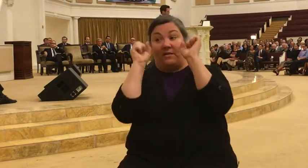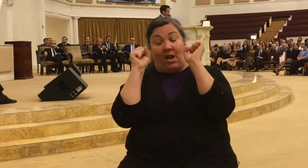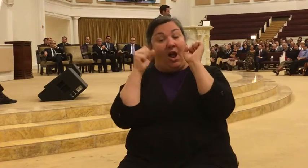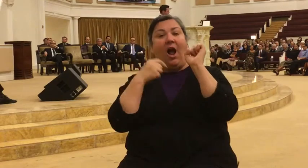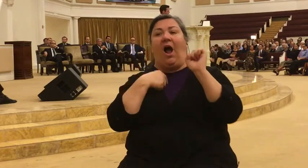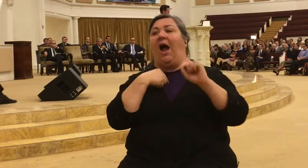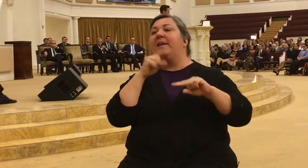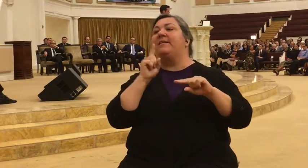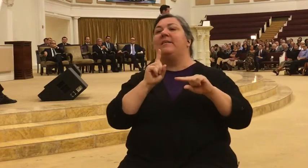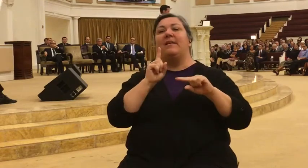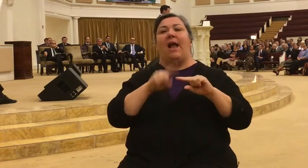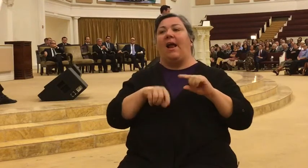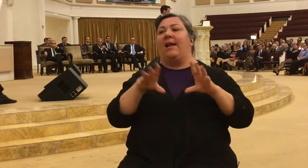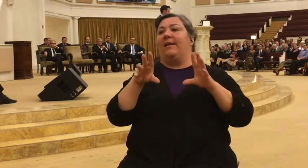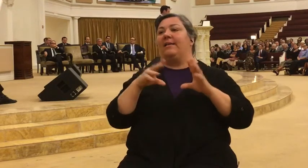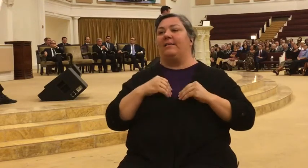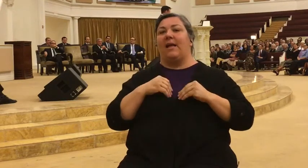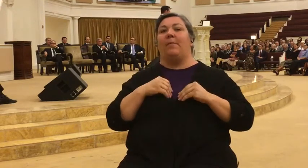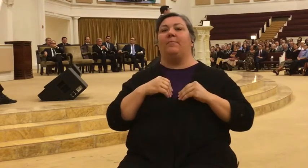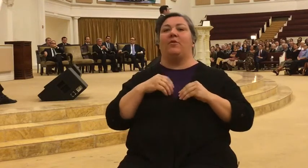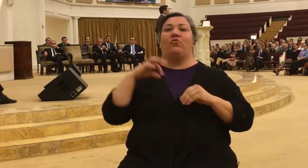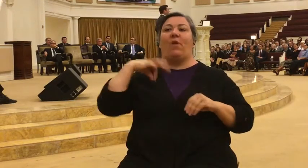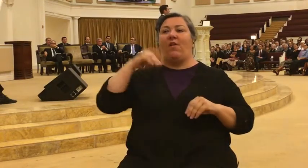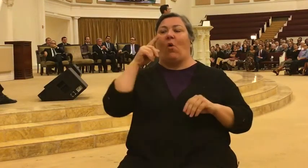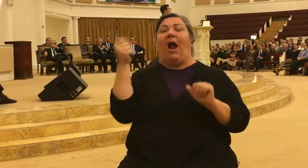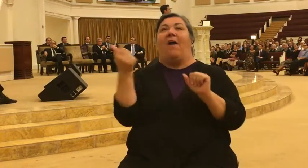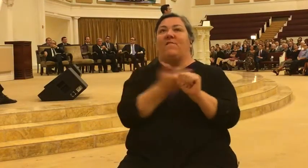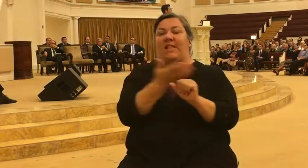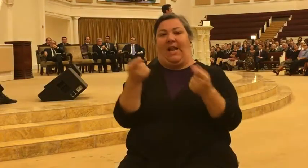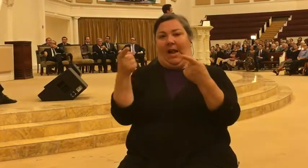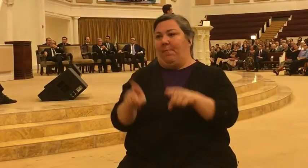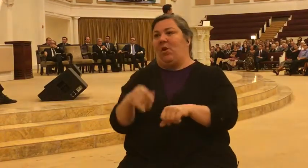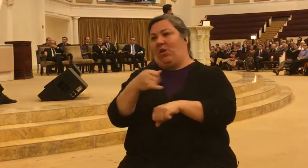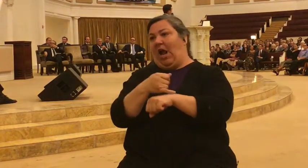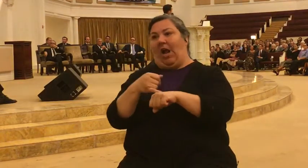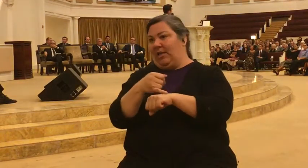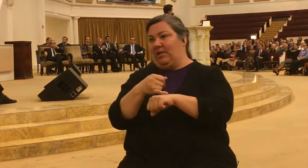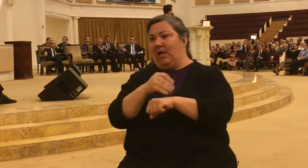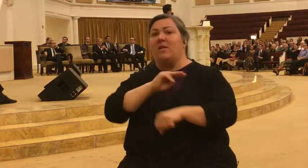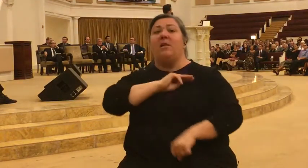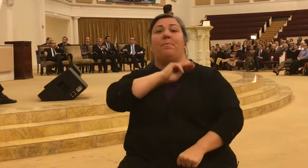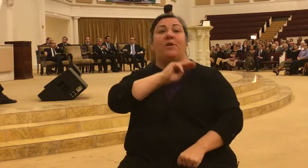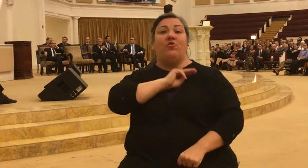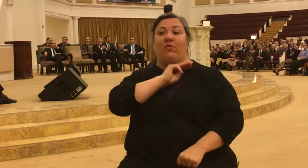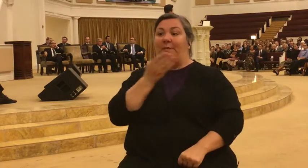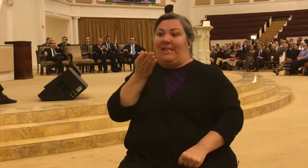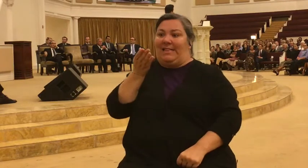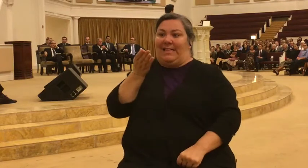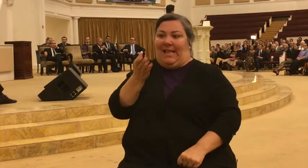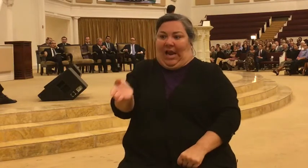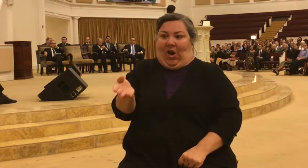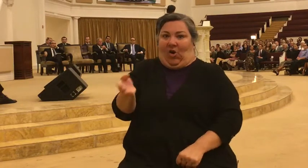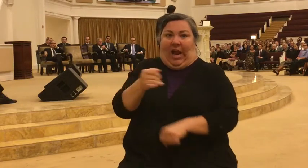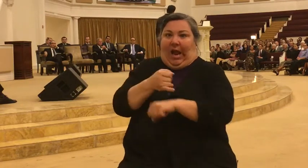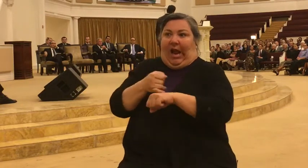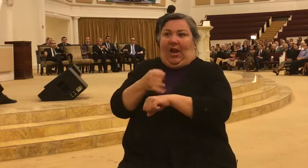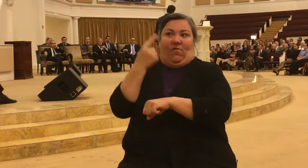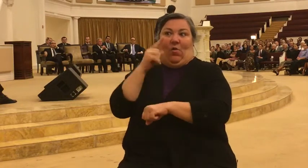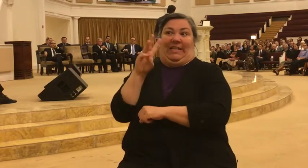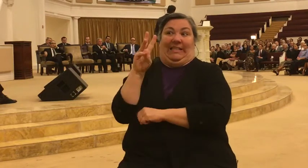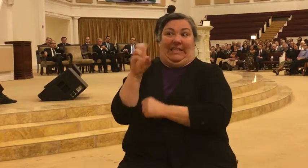take credit for everything God is doing on the island. The ministry has existed in Honduras for 6 years. It's hard to